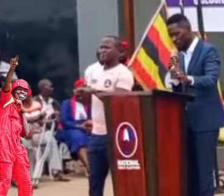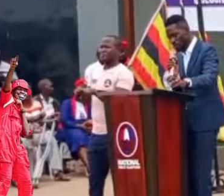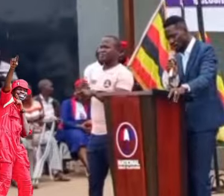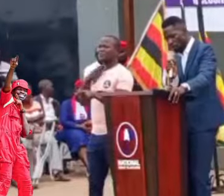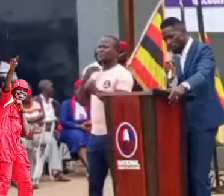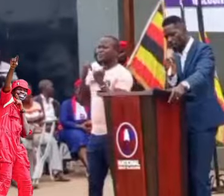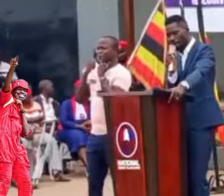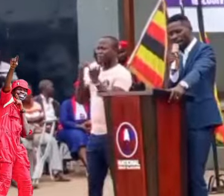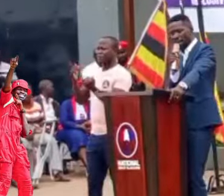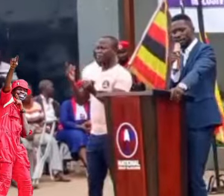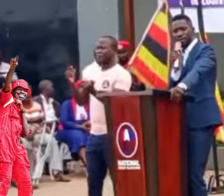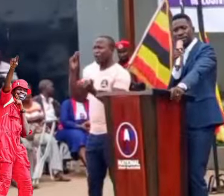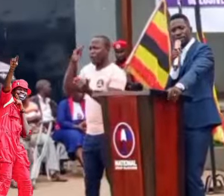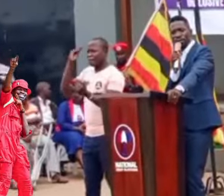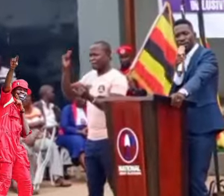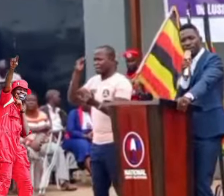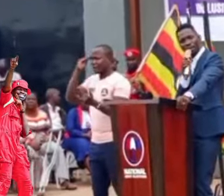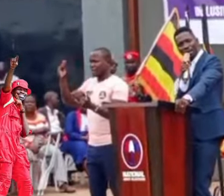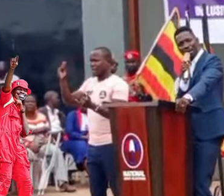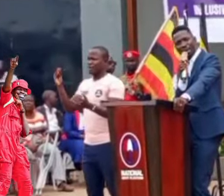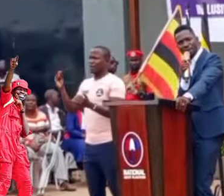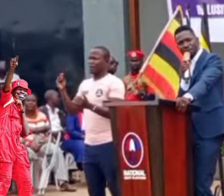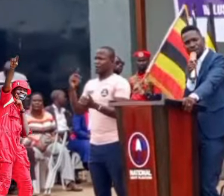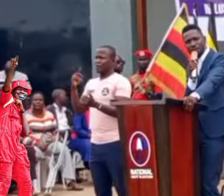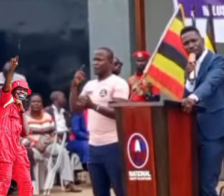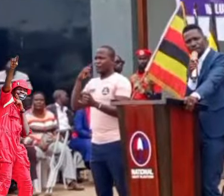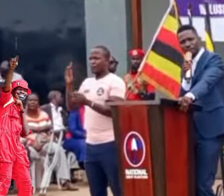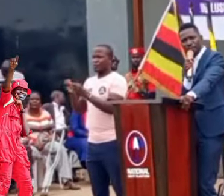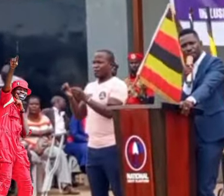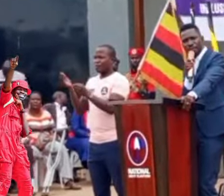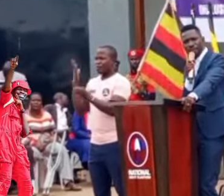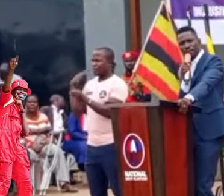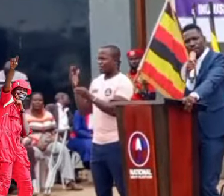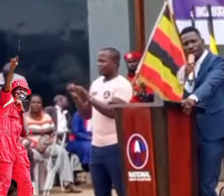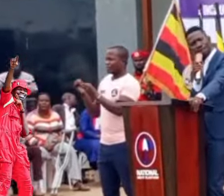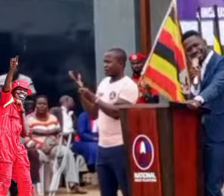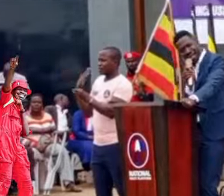mbatuuseeko n'obubaka obwa baganda baffe